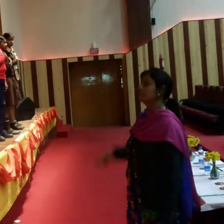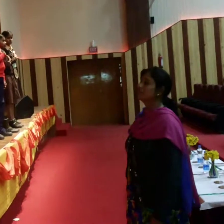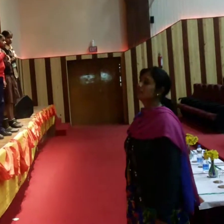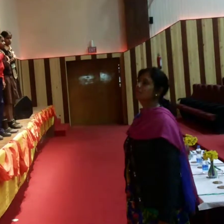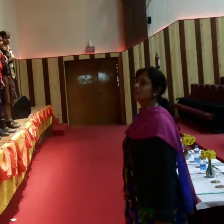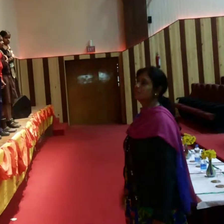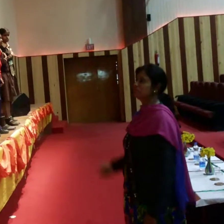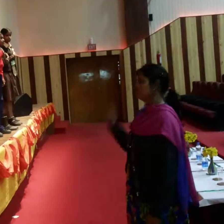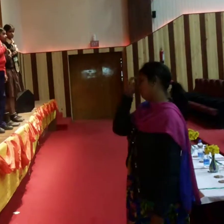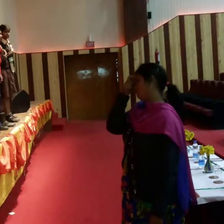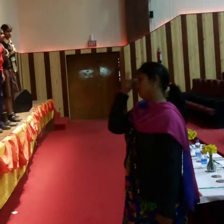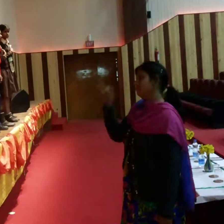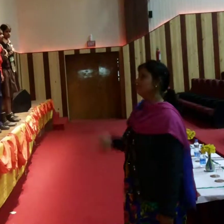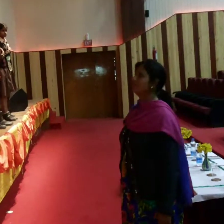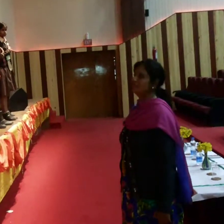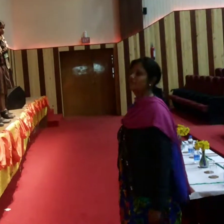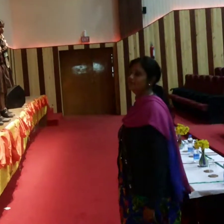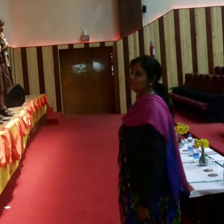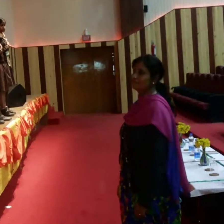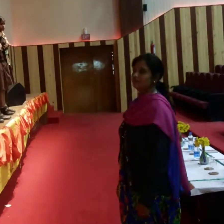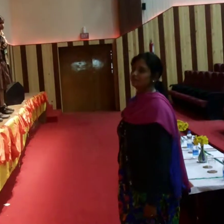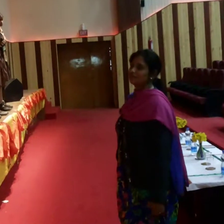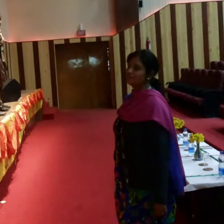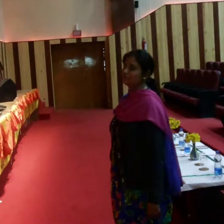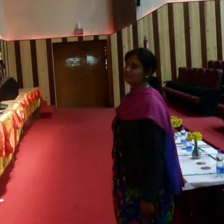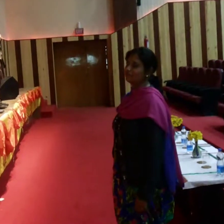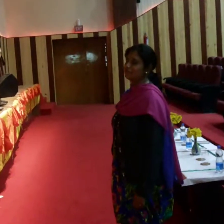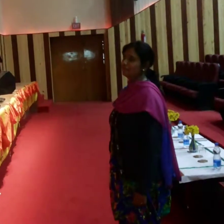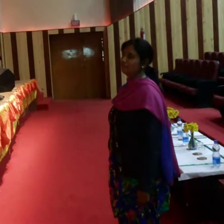India's problems as